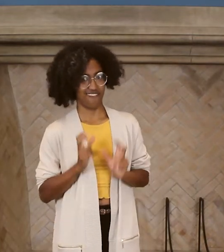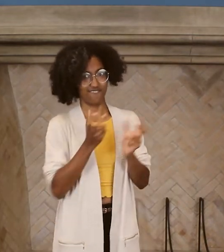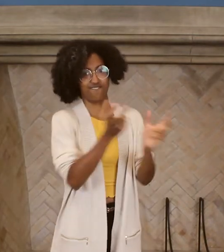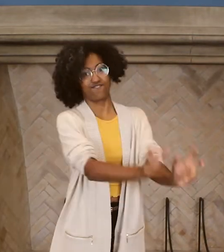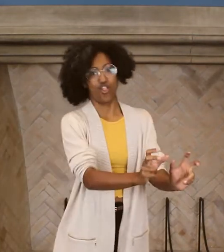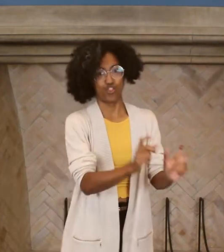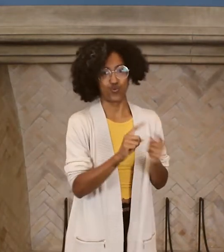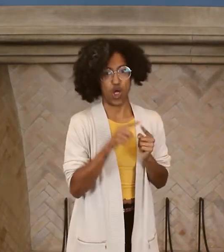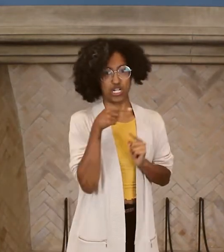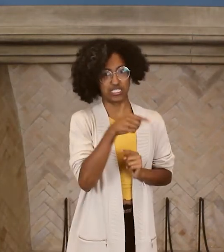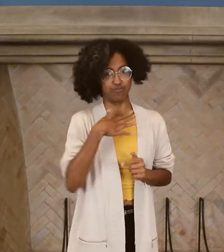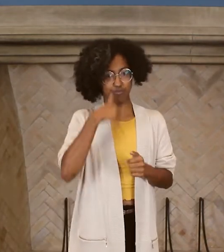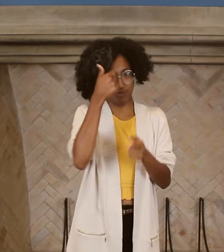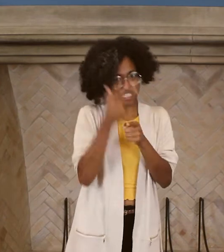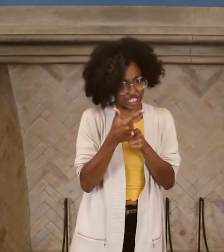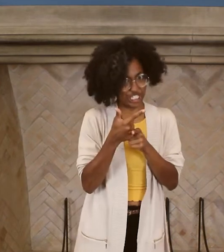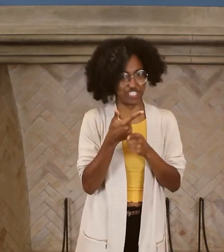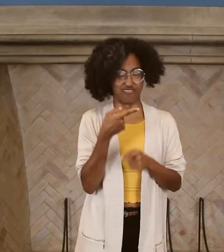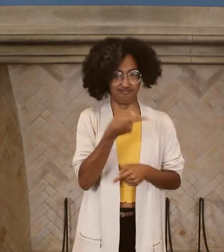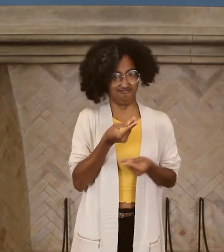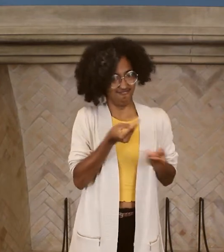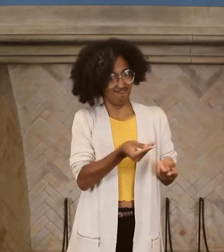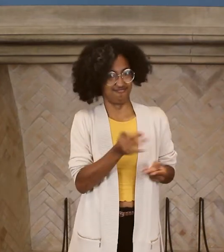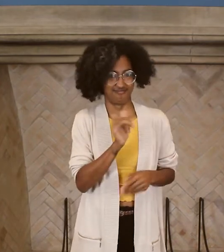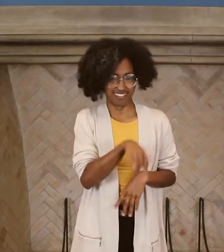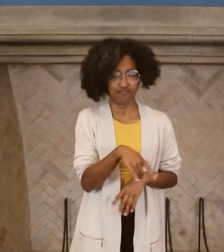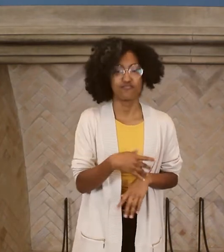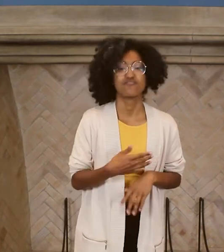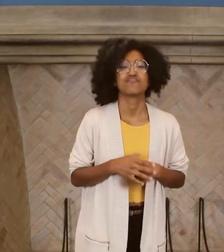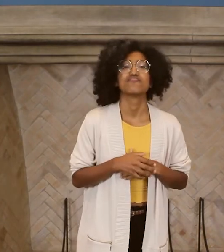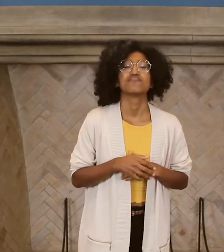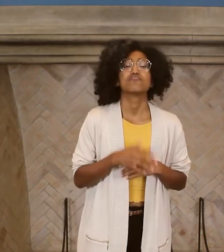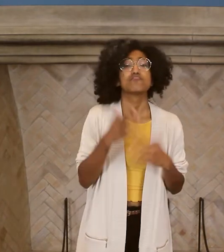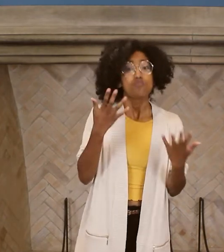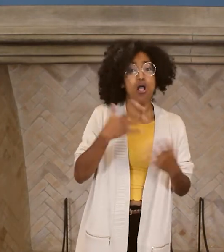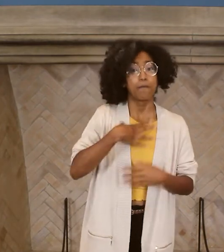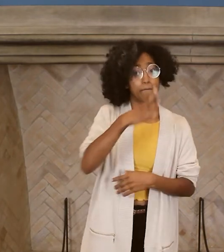I feel like I bestowed him with my creativity.